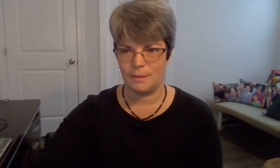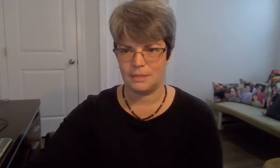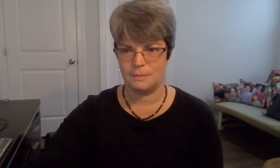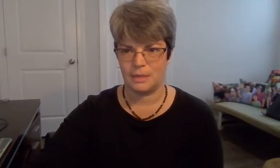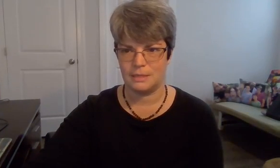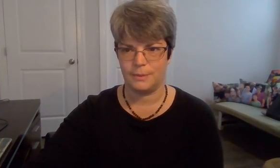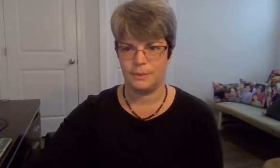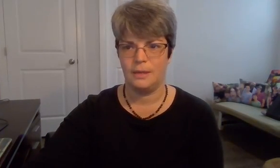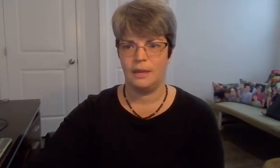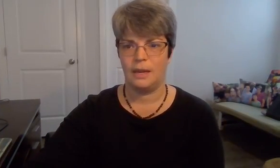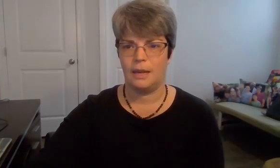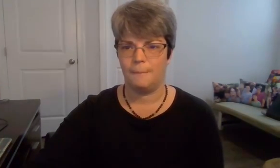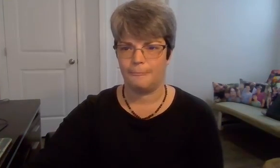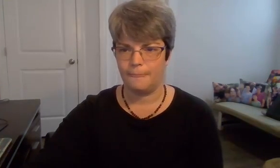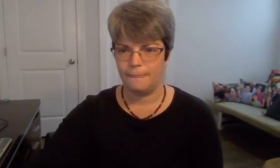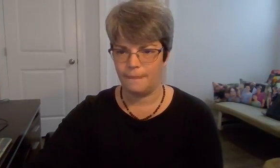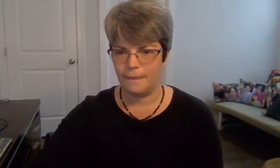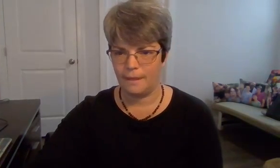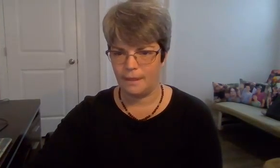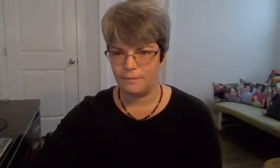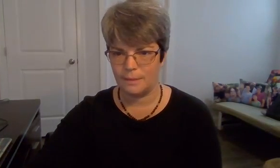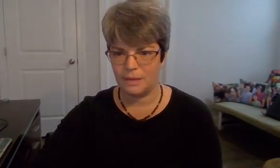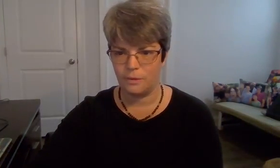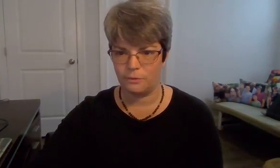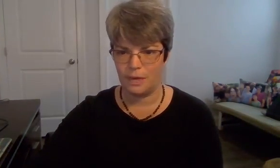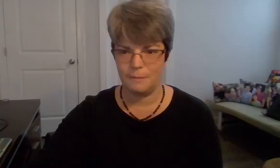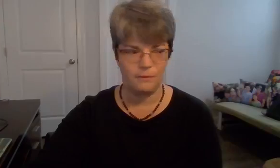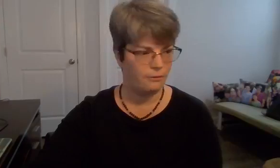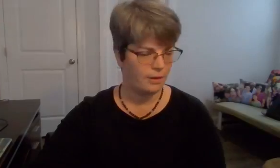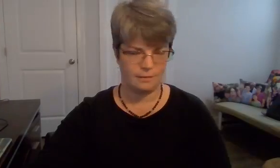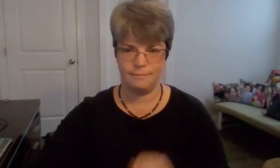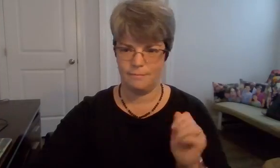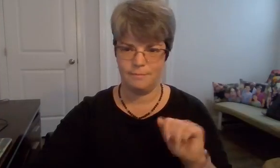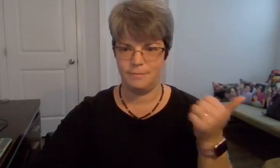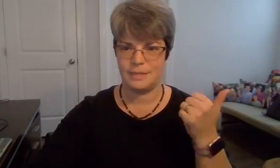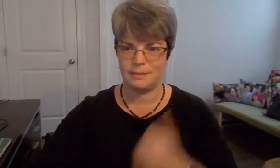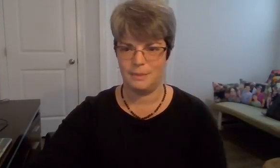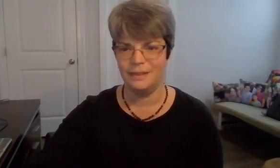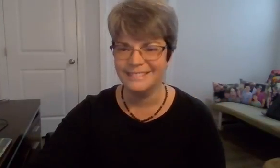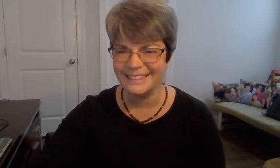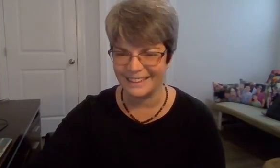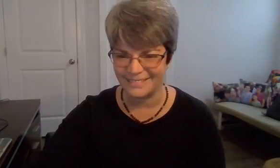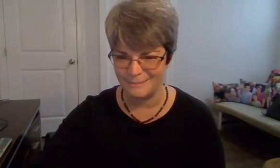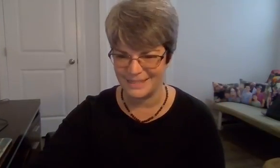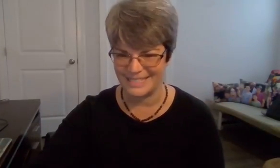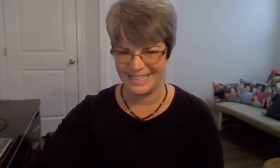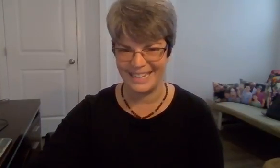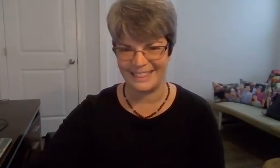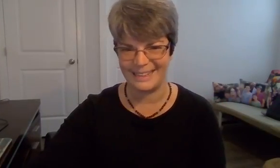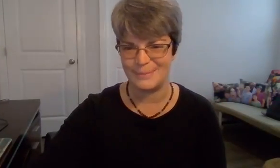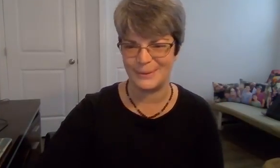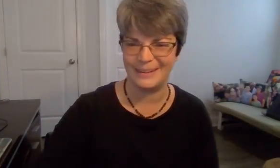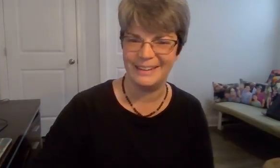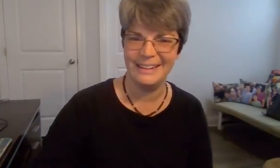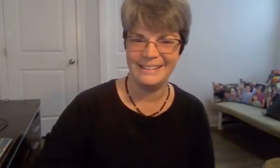as possible. Somebody Amy, feel free to text me if I'm missing anything important.